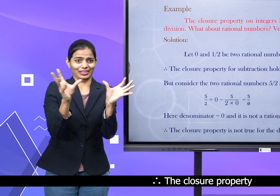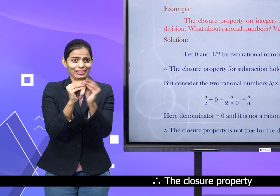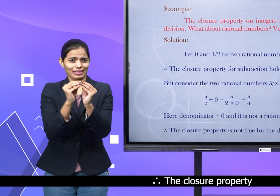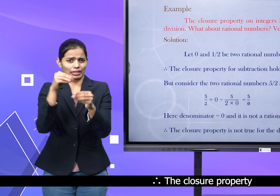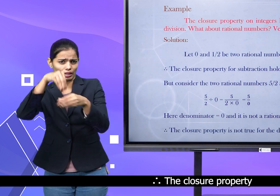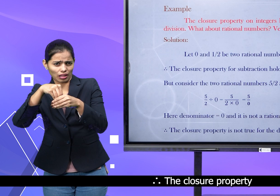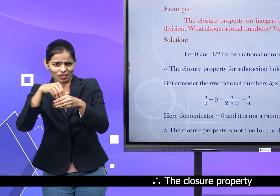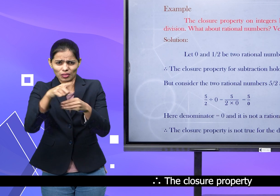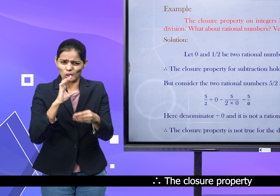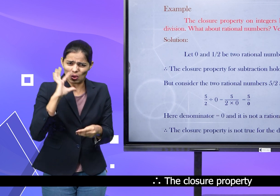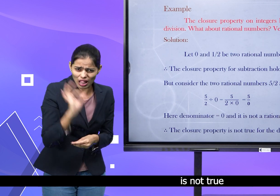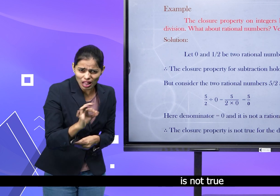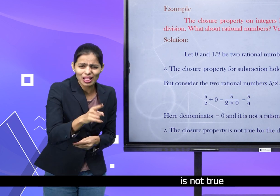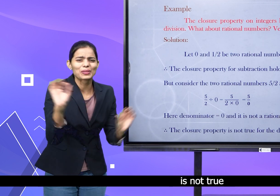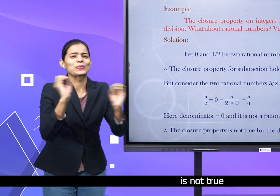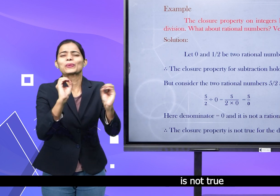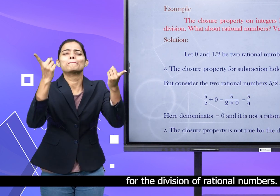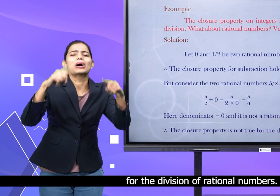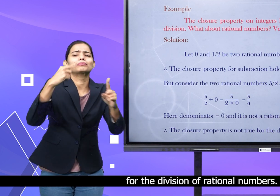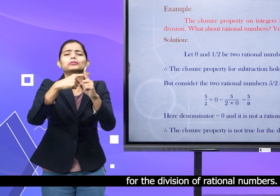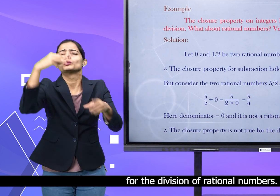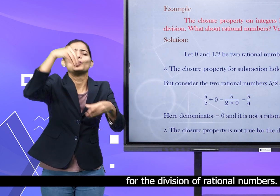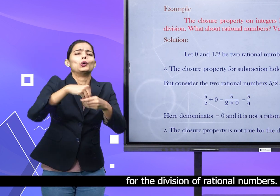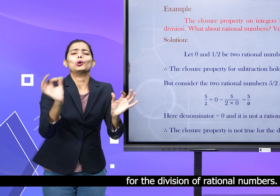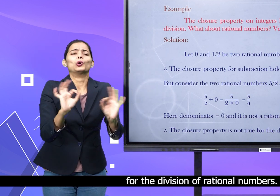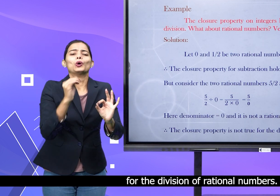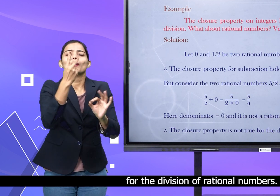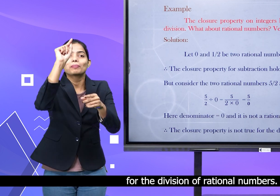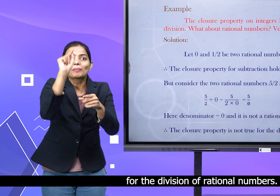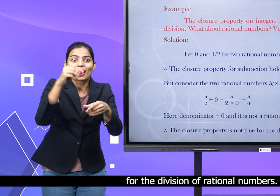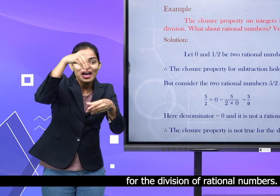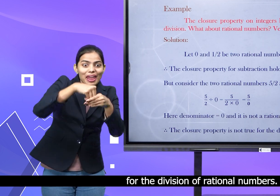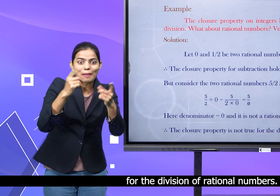Therefore, the closure property is not true for the division of rational numbers.